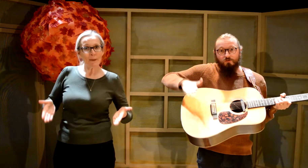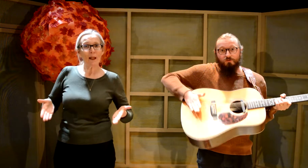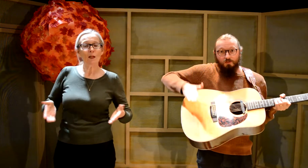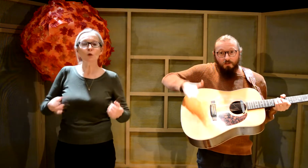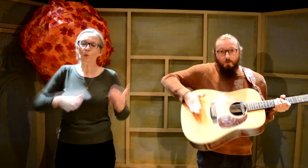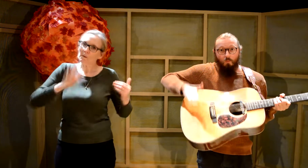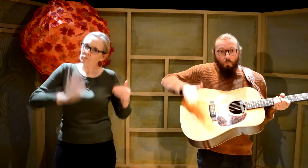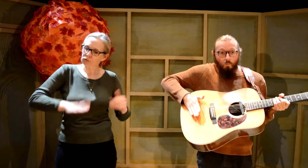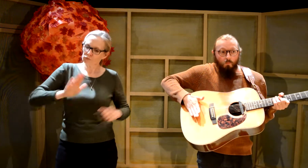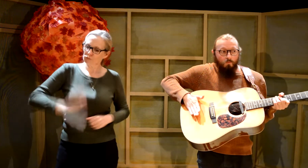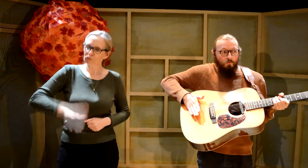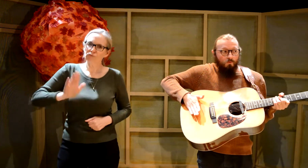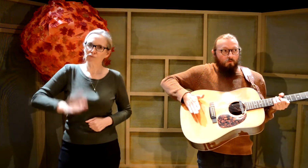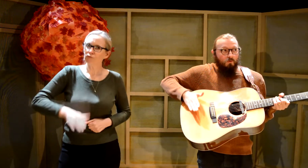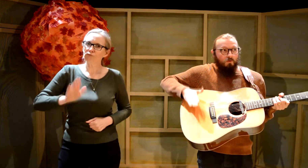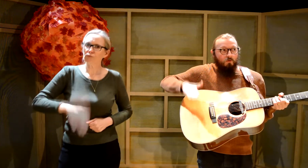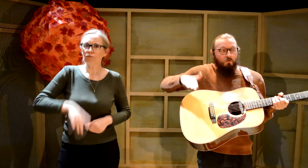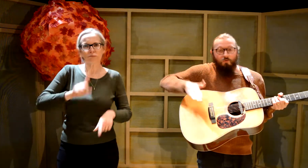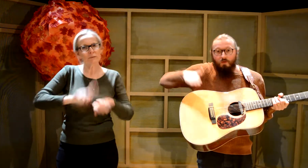can just